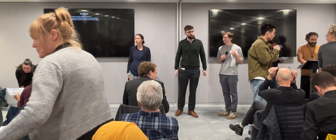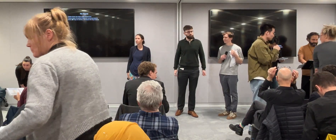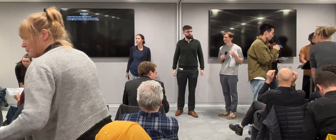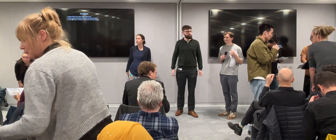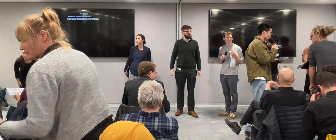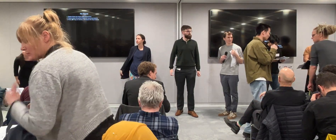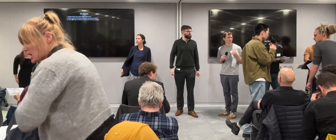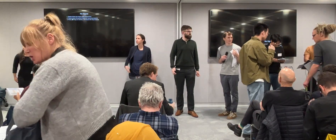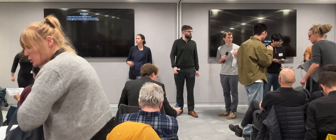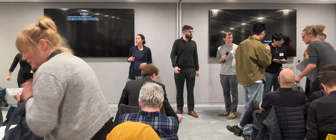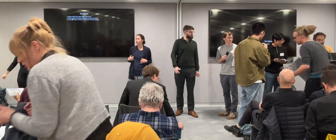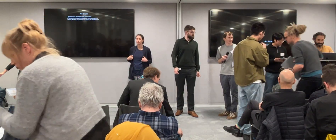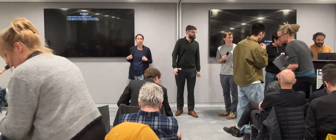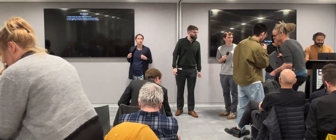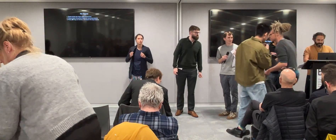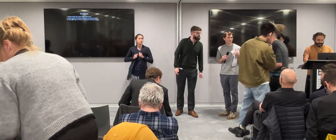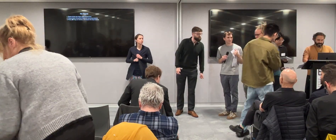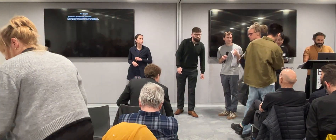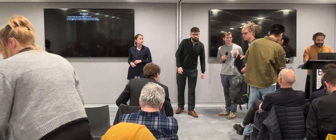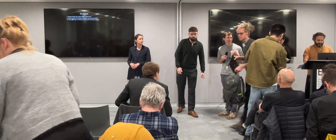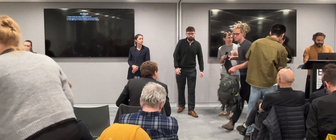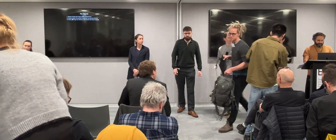Are you sitting here? Sorry.